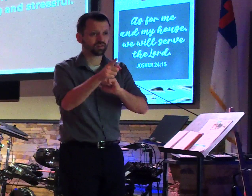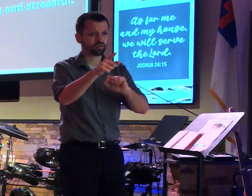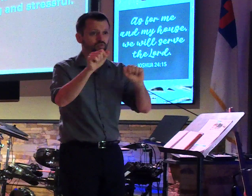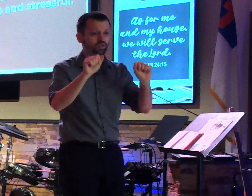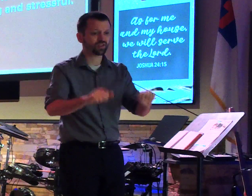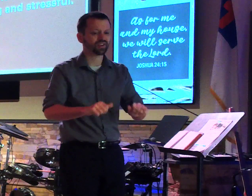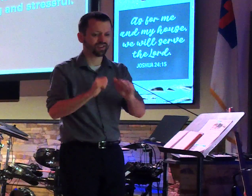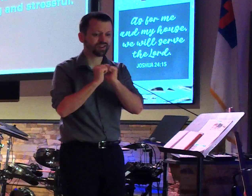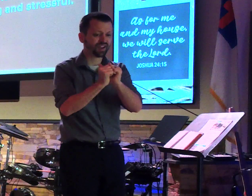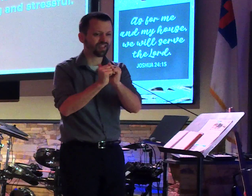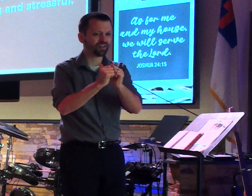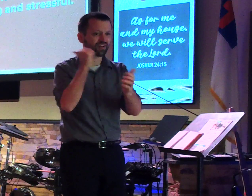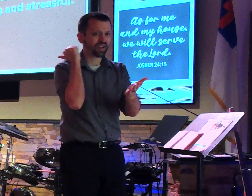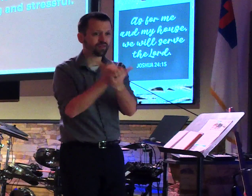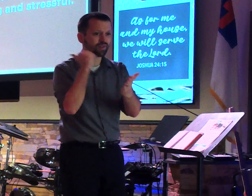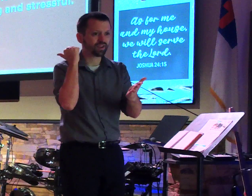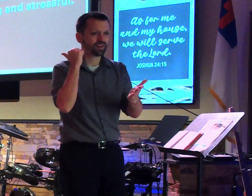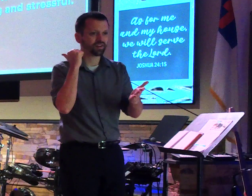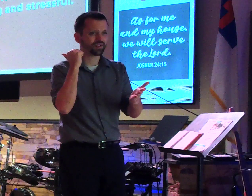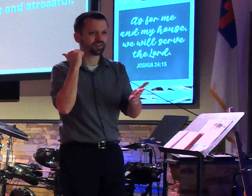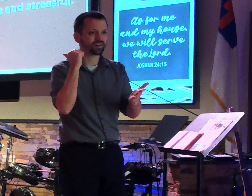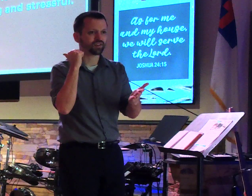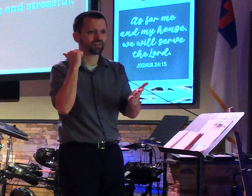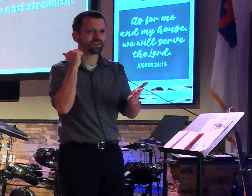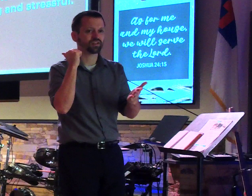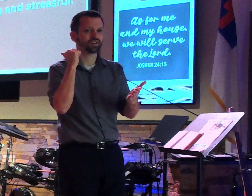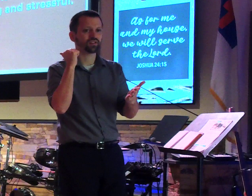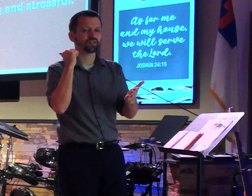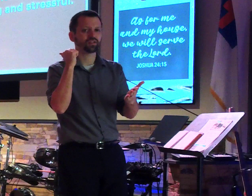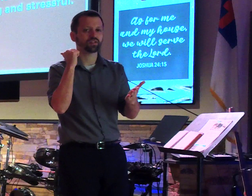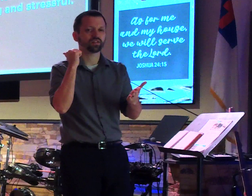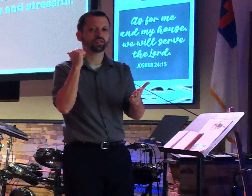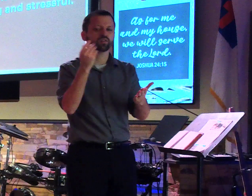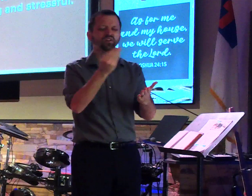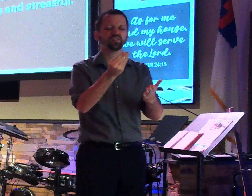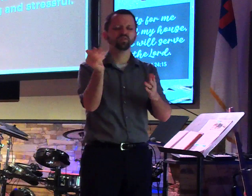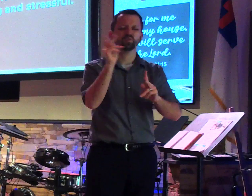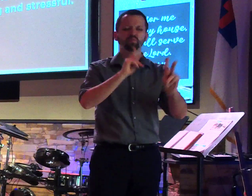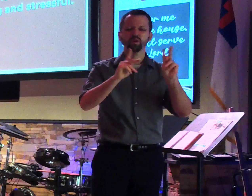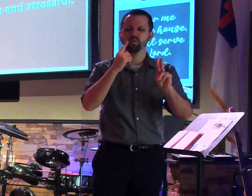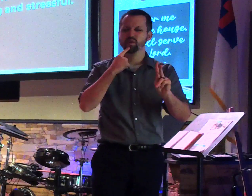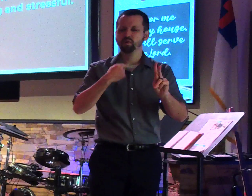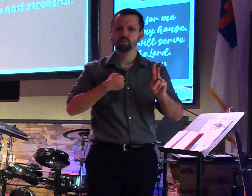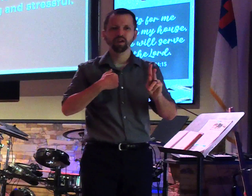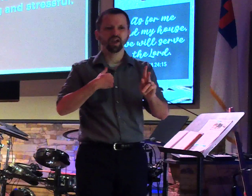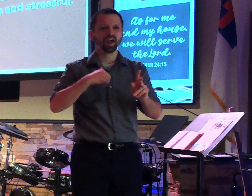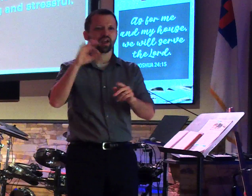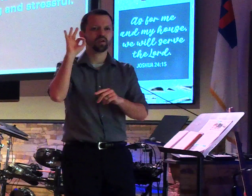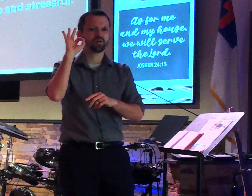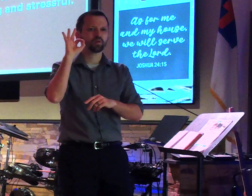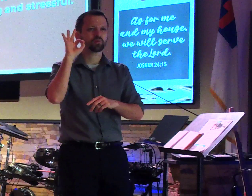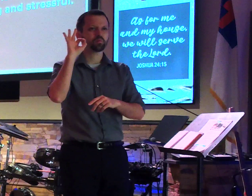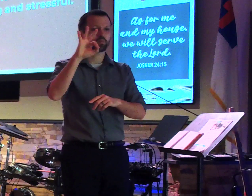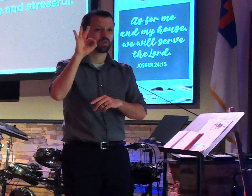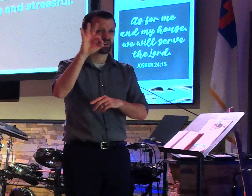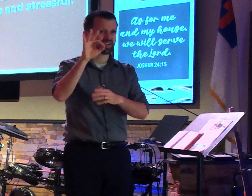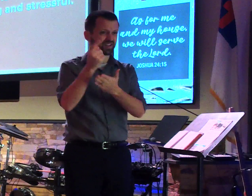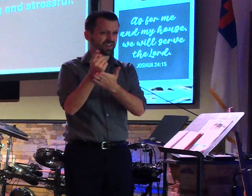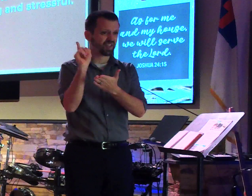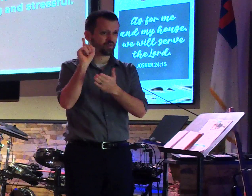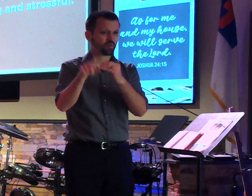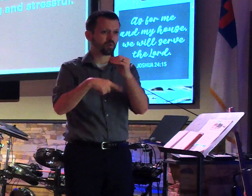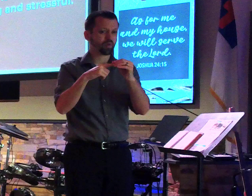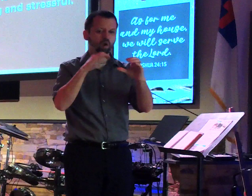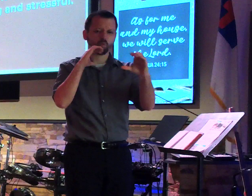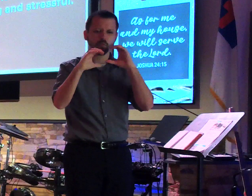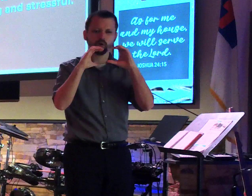team. Amen, church? Amen. You know, I had a couple people tell me this week, I gave that message on communication about words last week, and it was